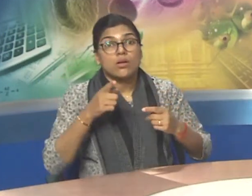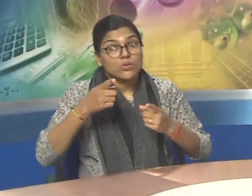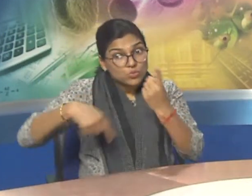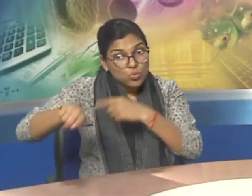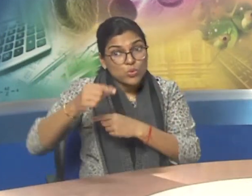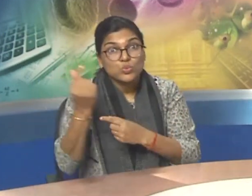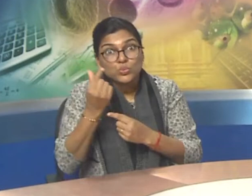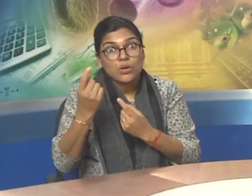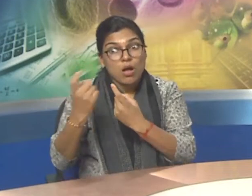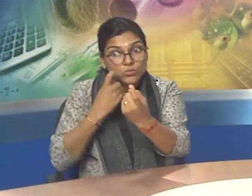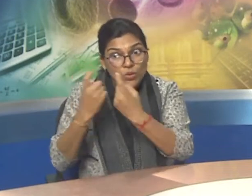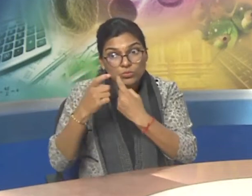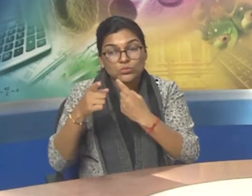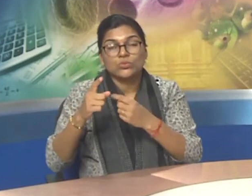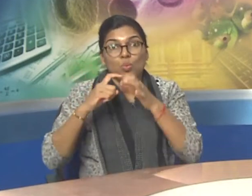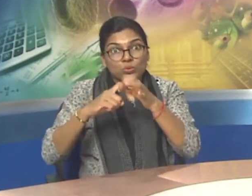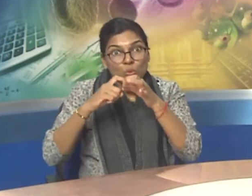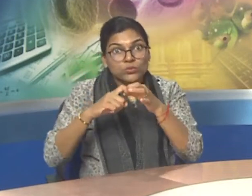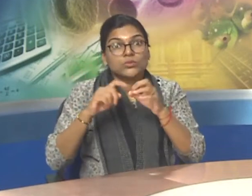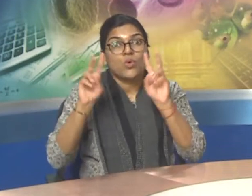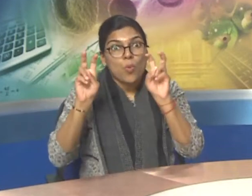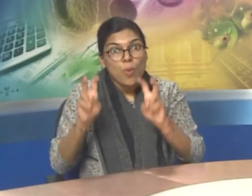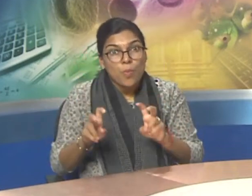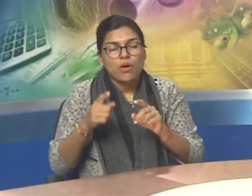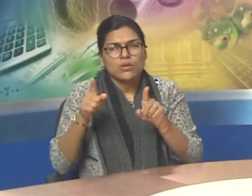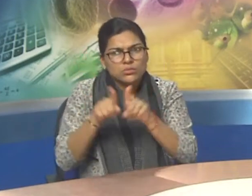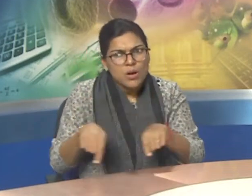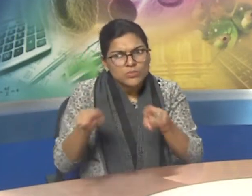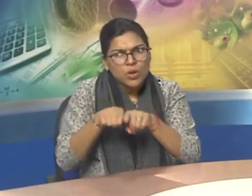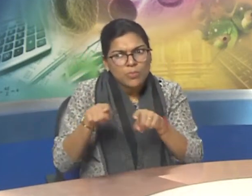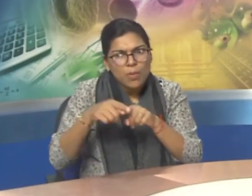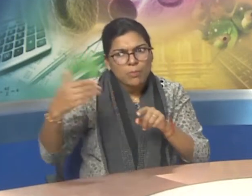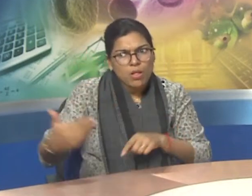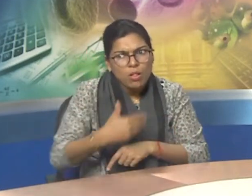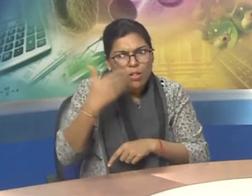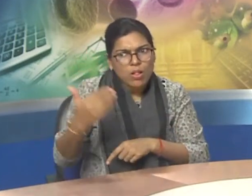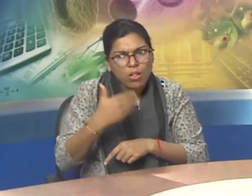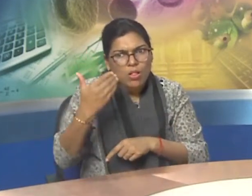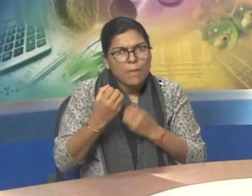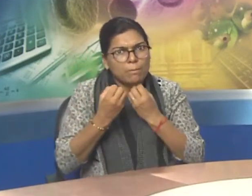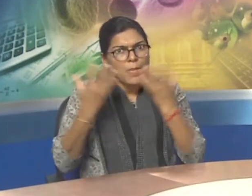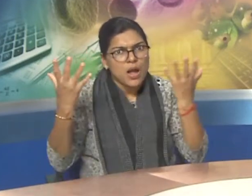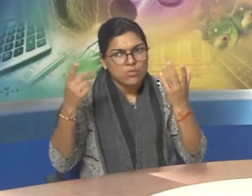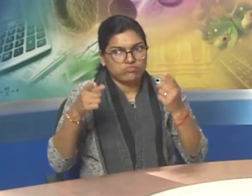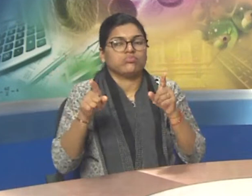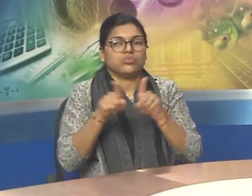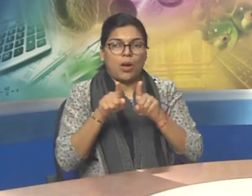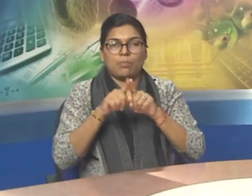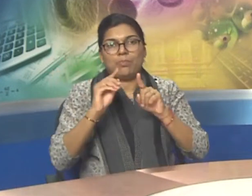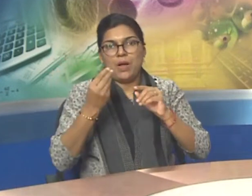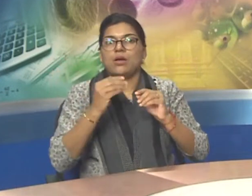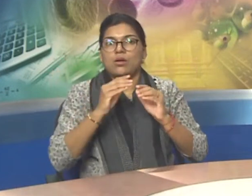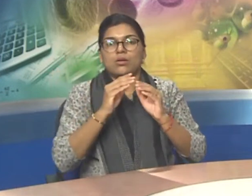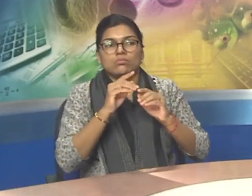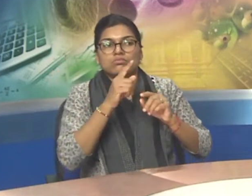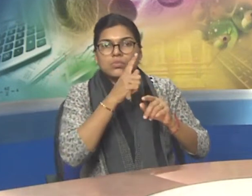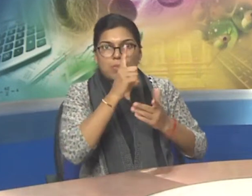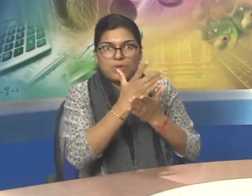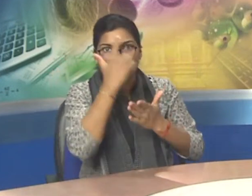book. The library staff is responsible for bringing the book which is on